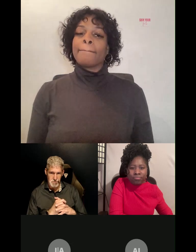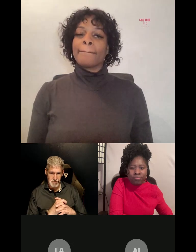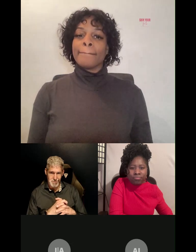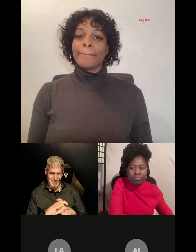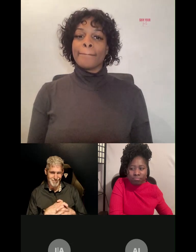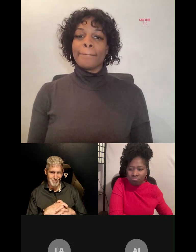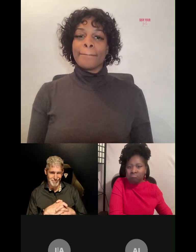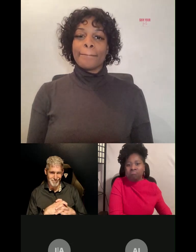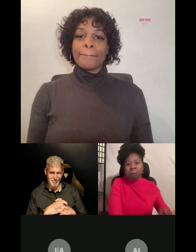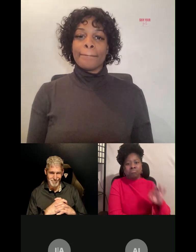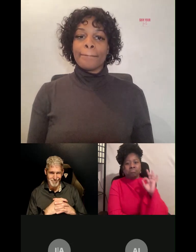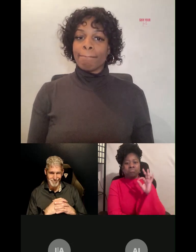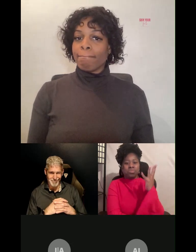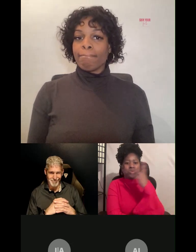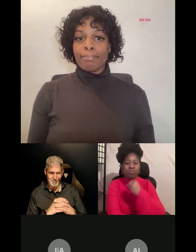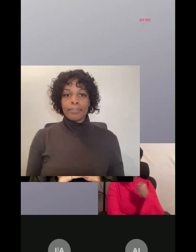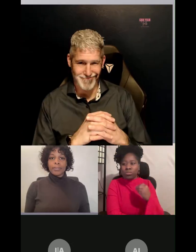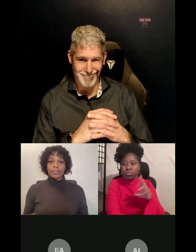saying.